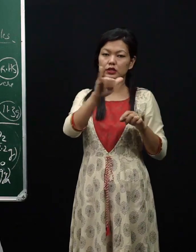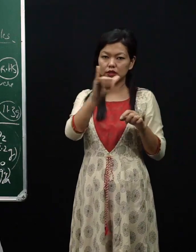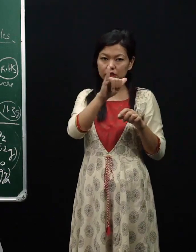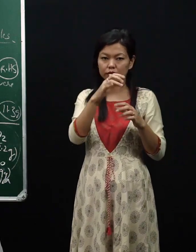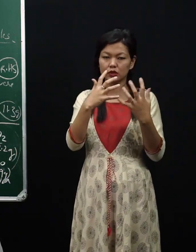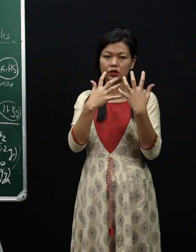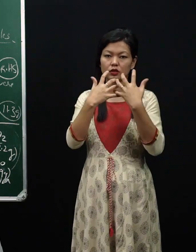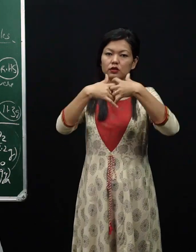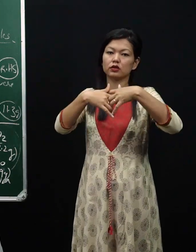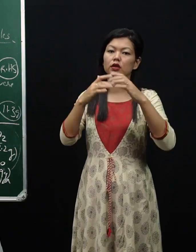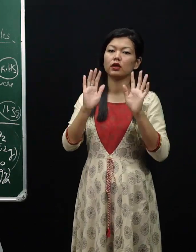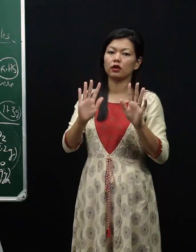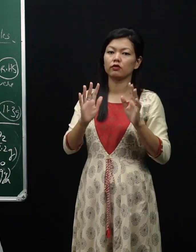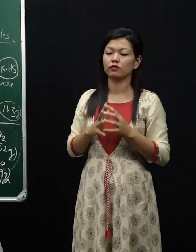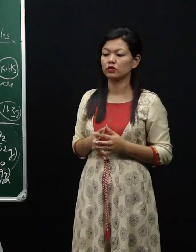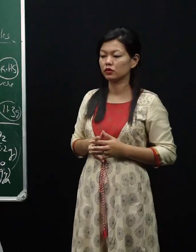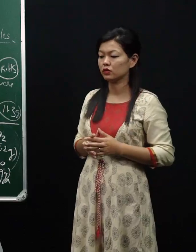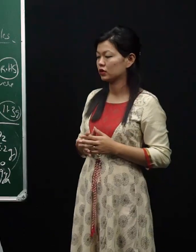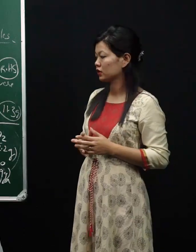of chemical combination.